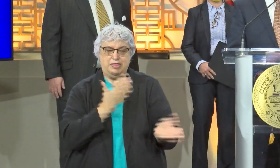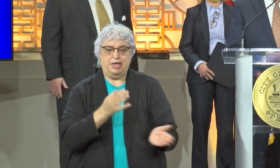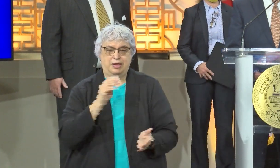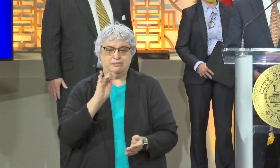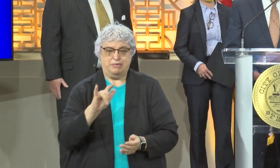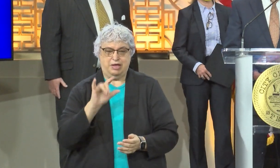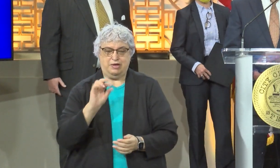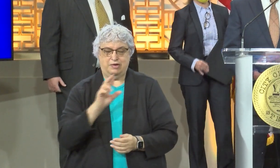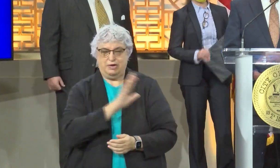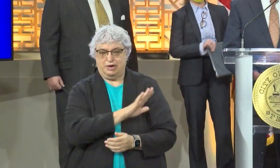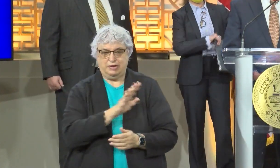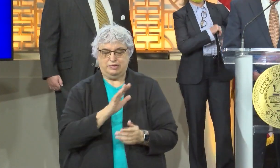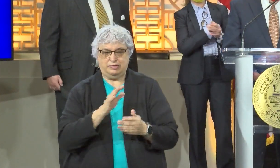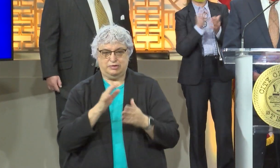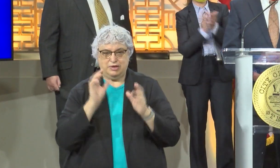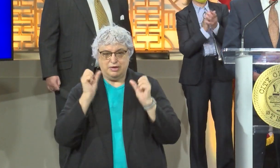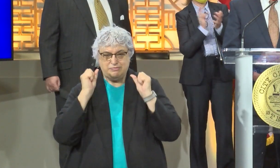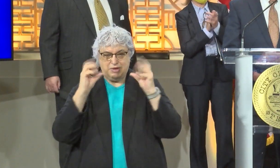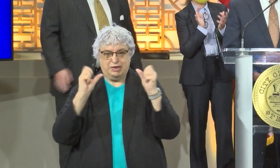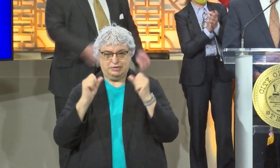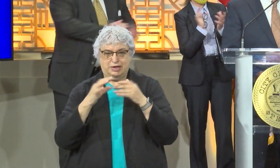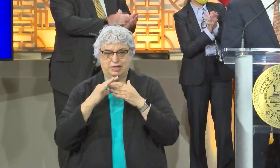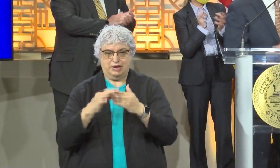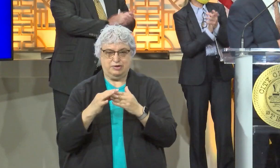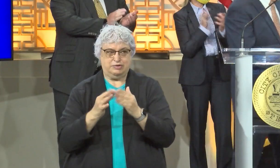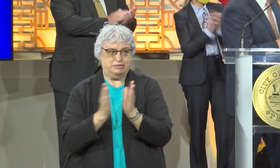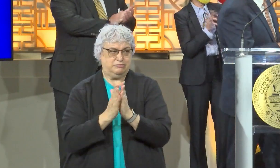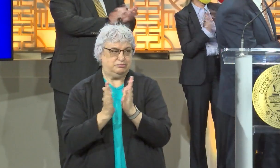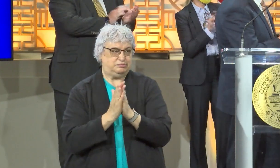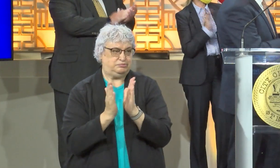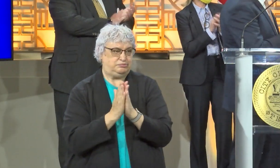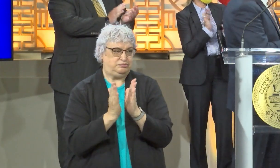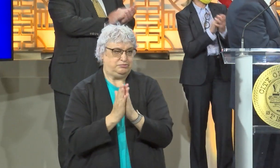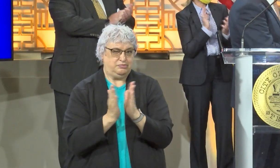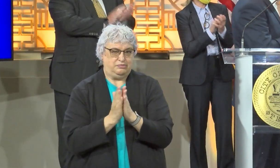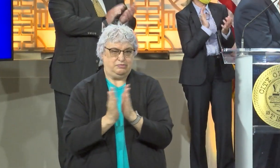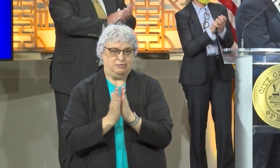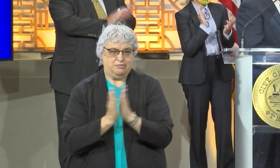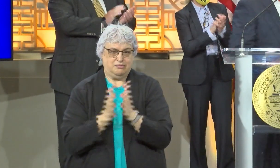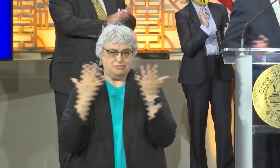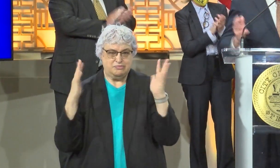mayor for his amazing leadership. You brought,